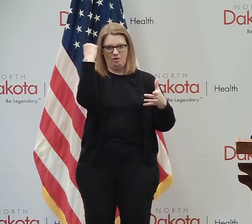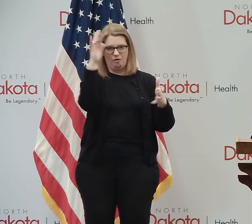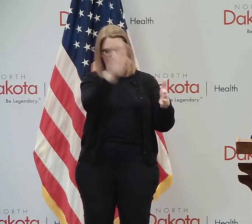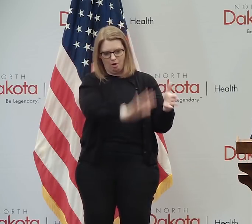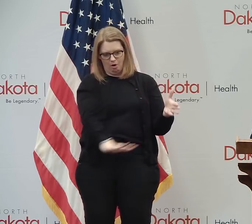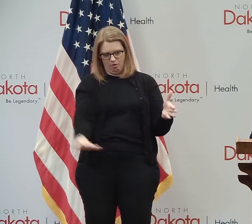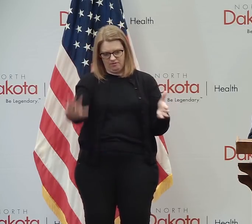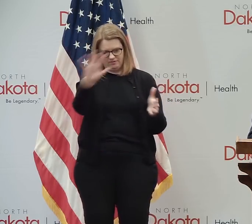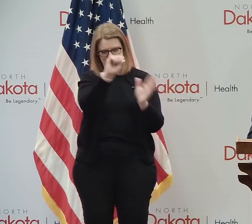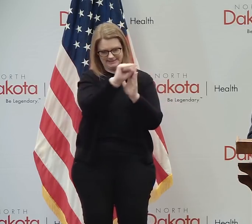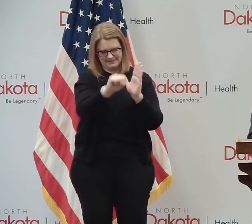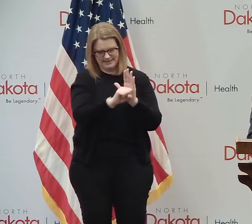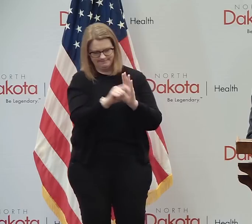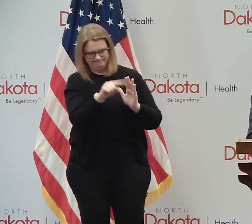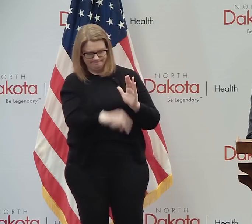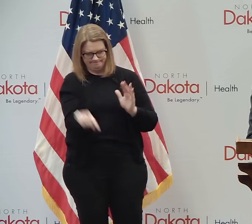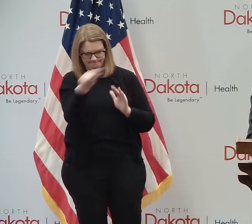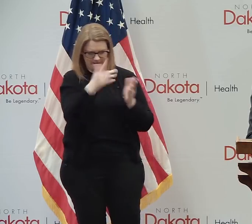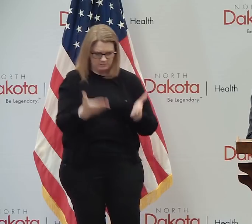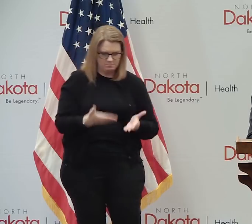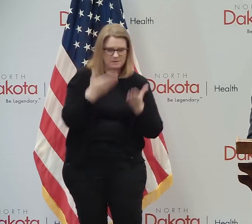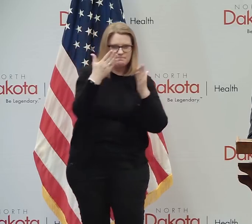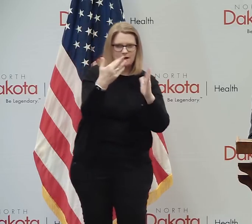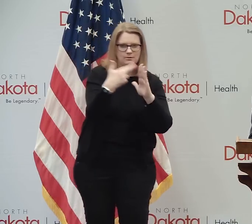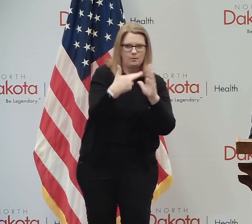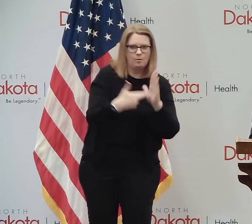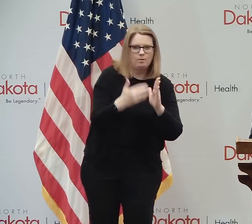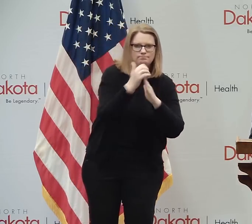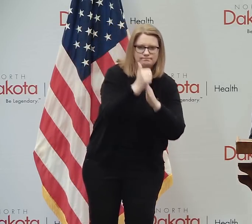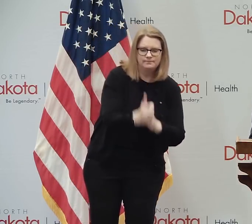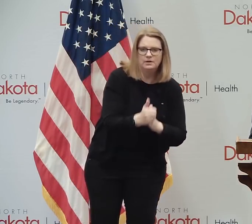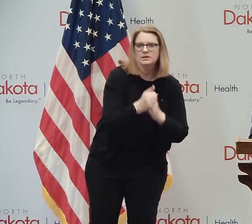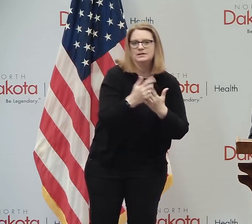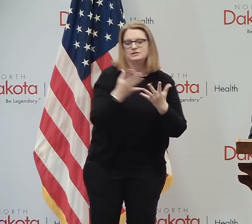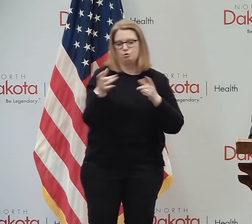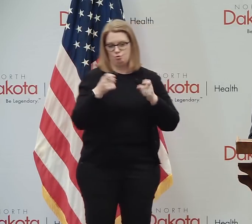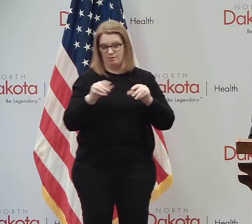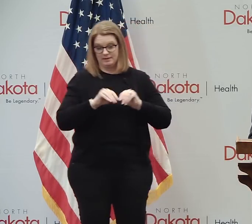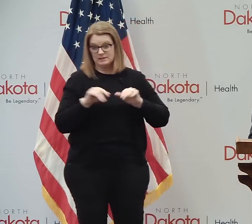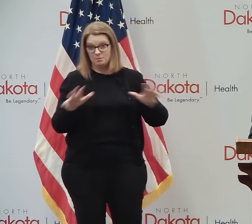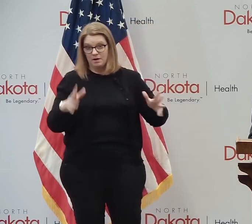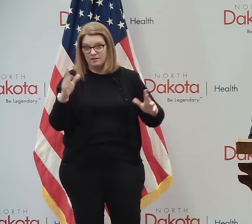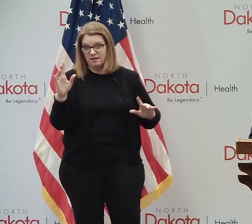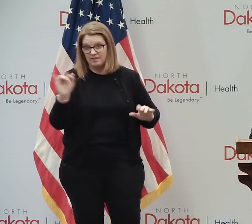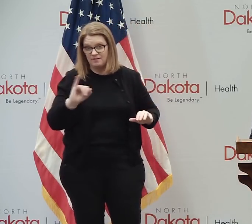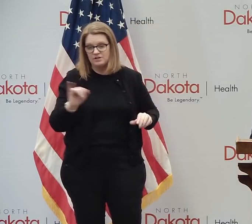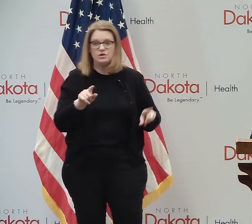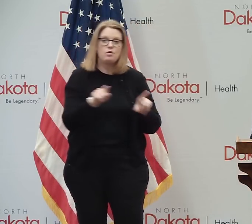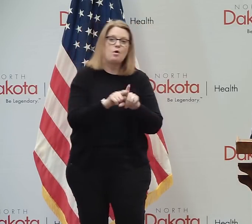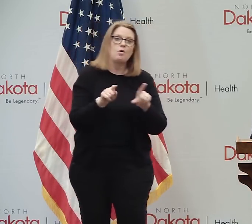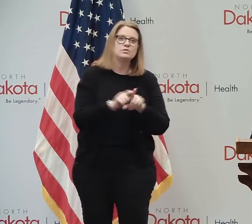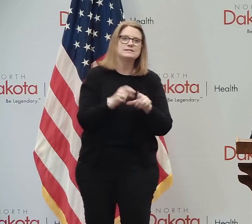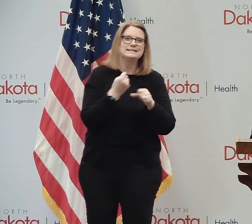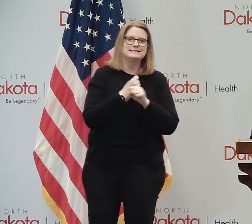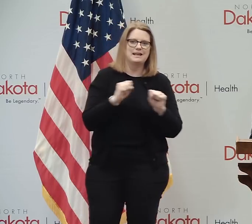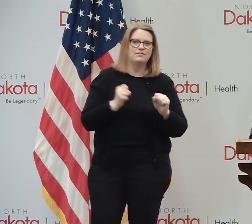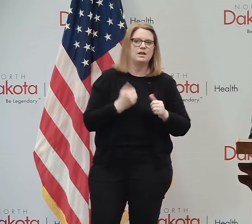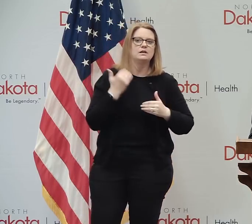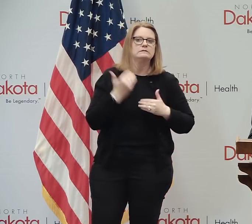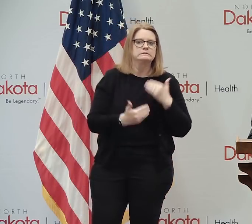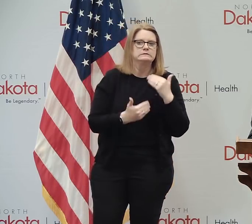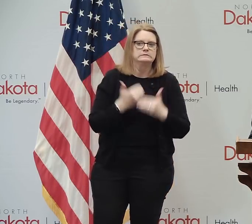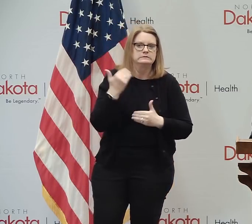to recommend protocols to balance the importance of controlling the spread of the infection with the ability to safely proceed with